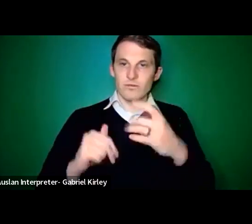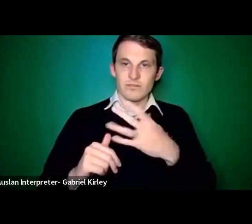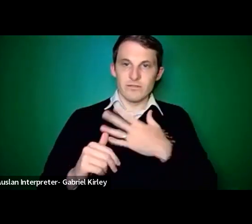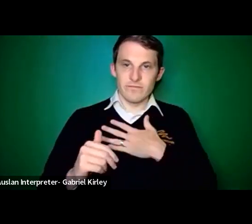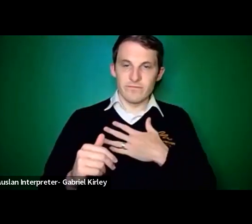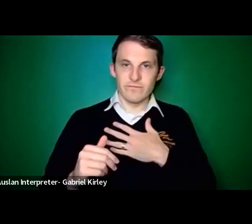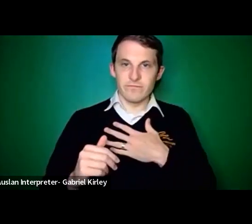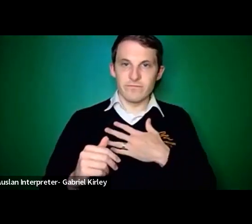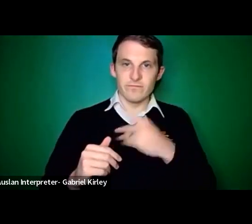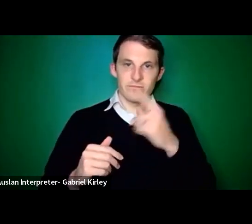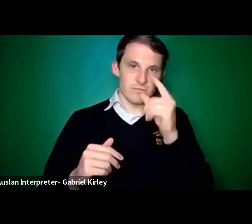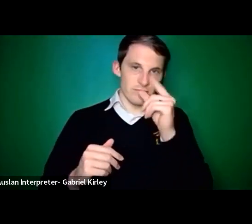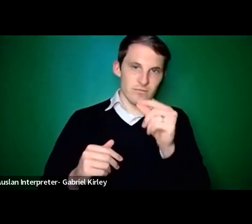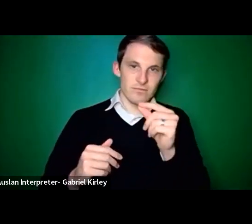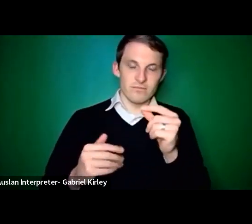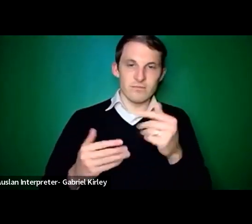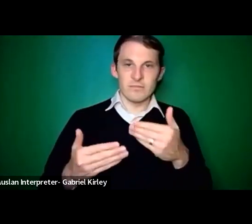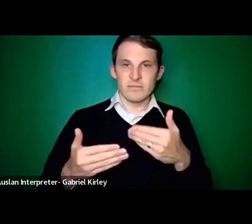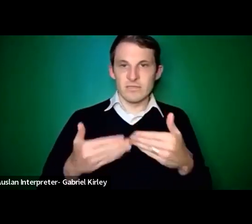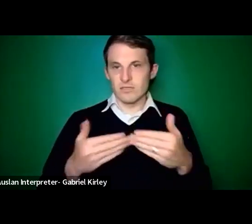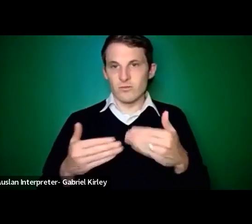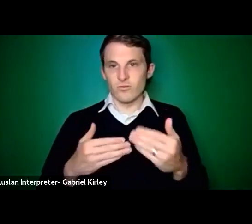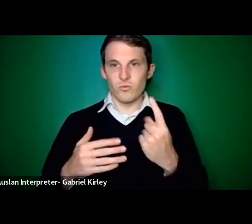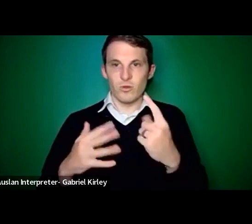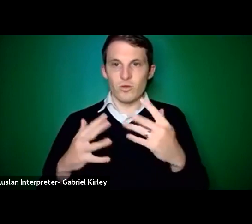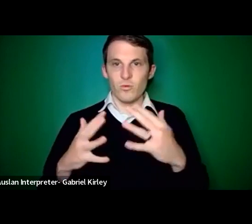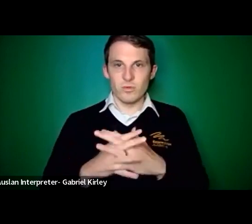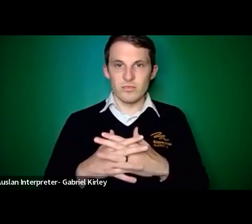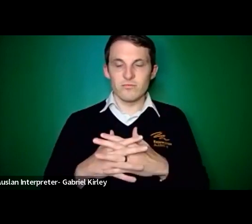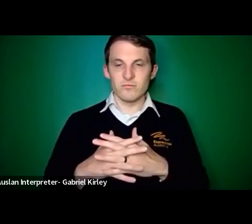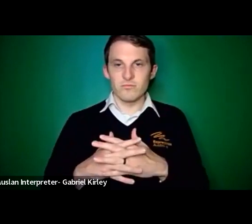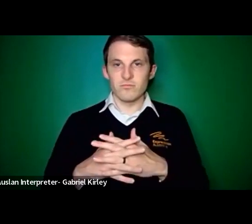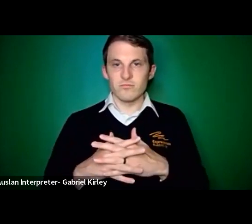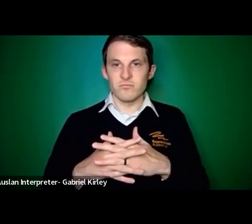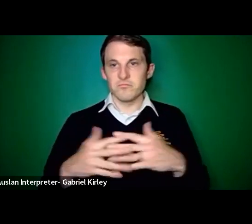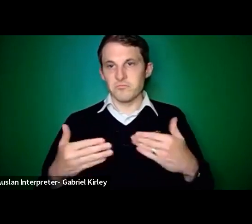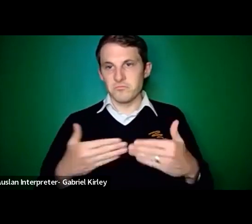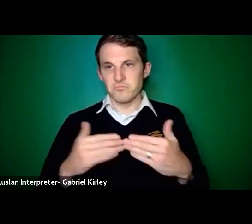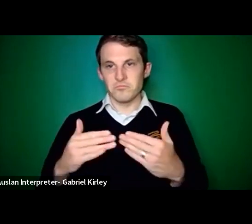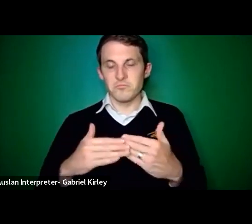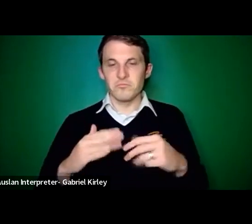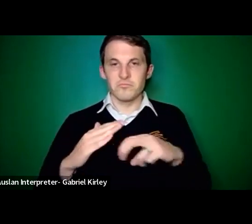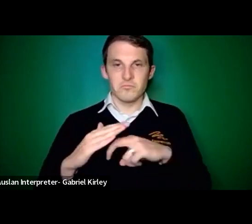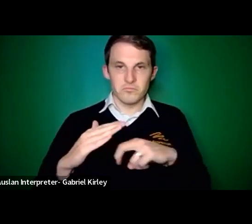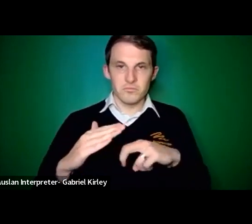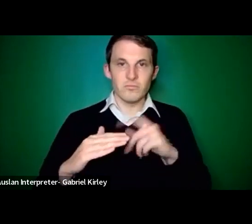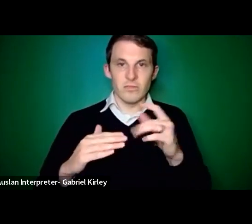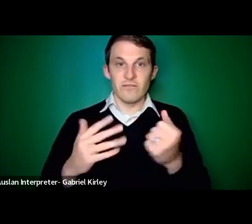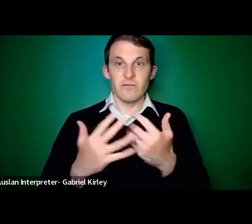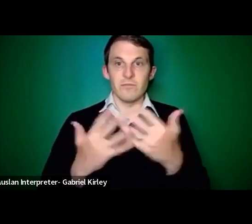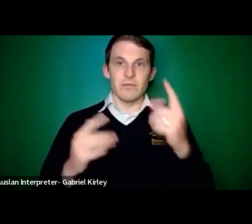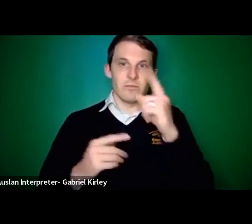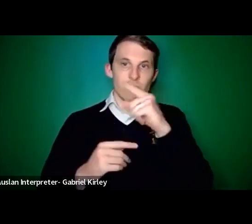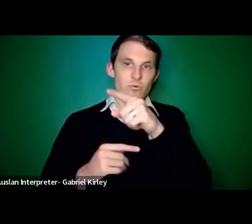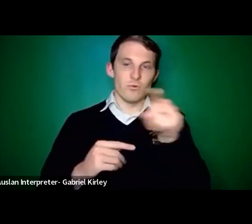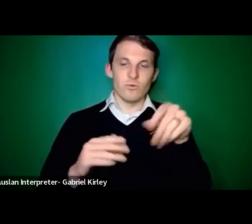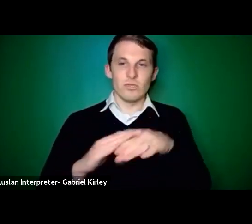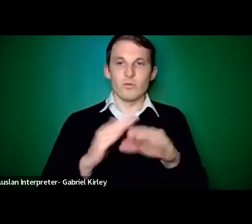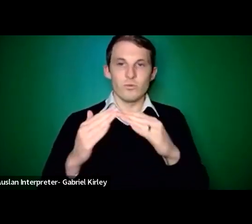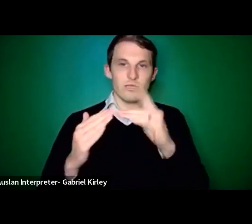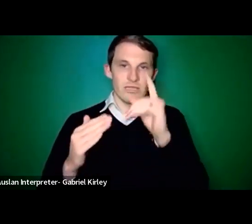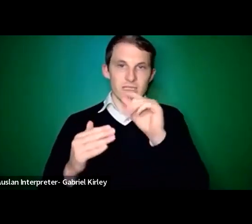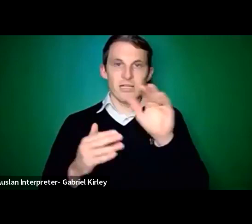fact actually deal with the week's isolation by ourselves. But there are many members of our community that can get assistance